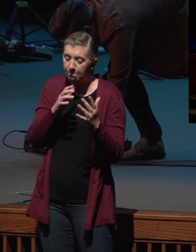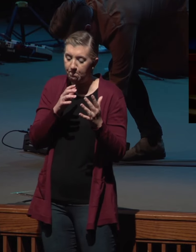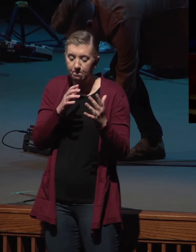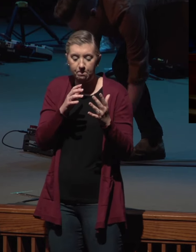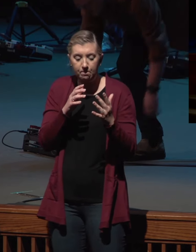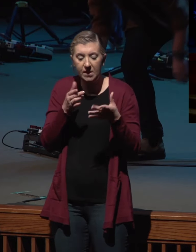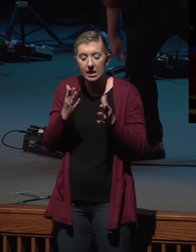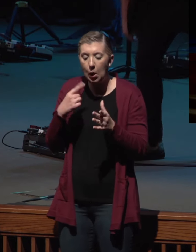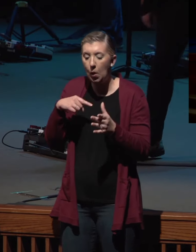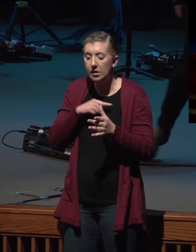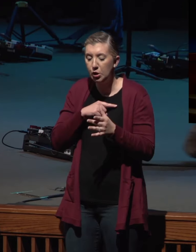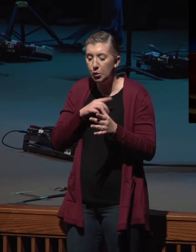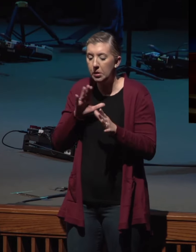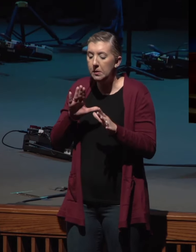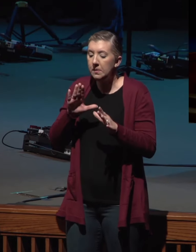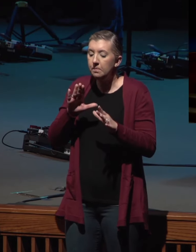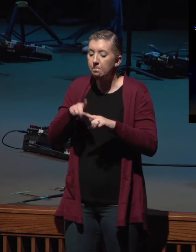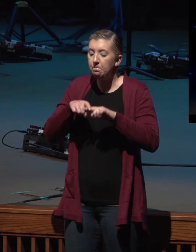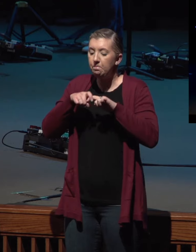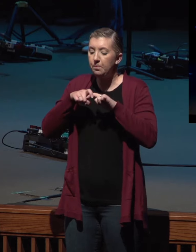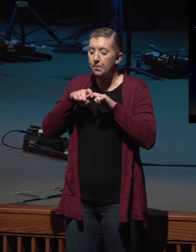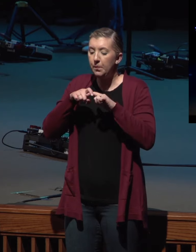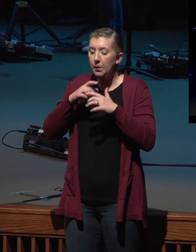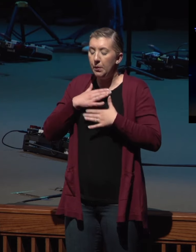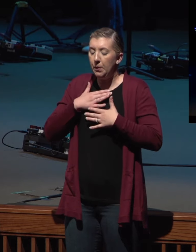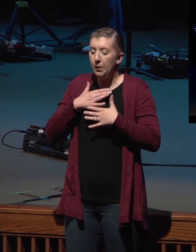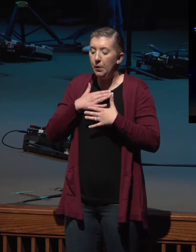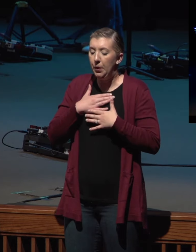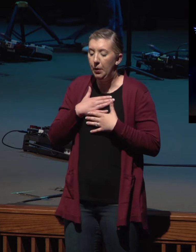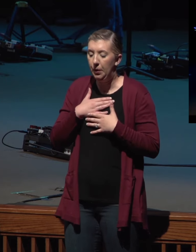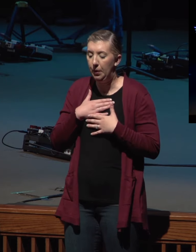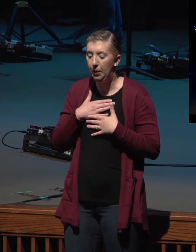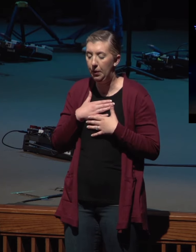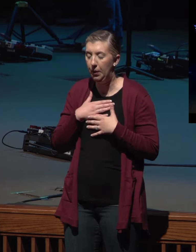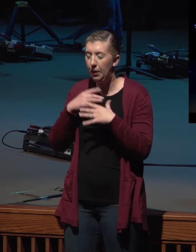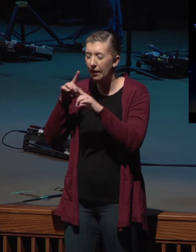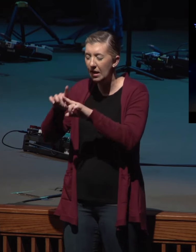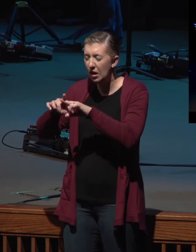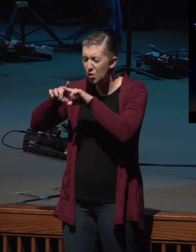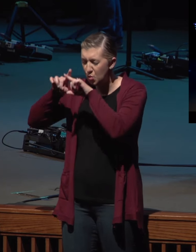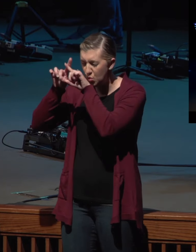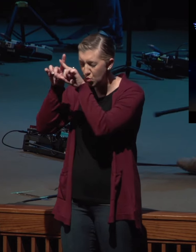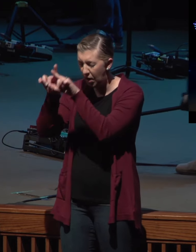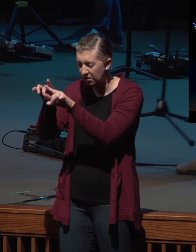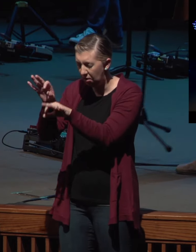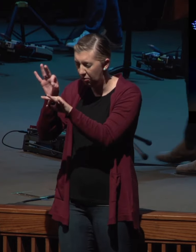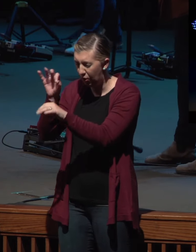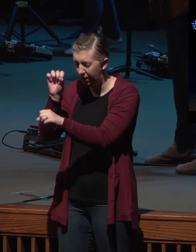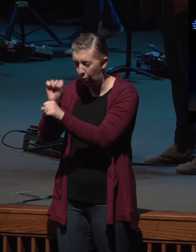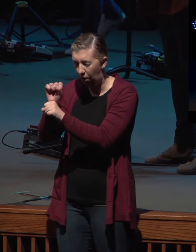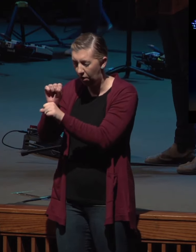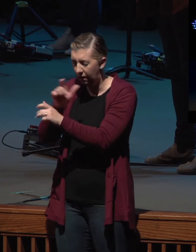and allow us to take a deep breath and rest in the perfect work of our Lord and